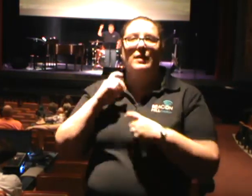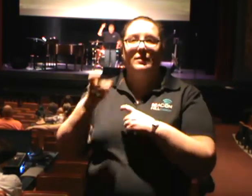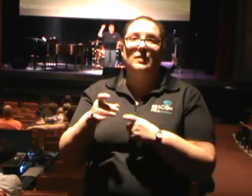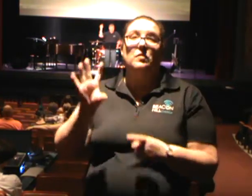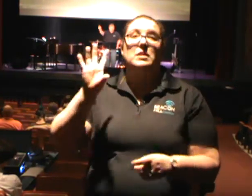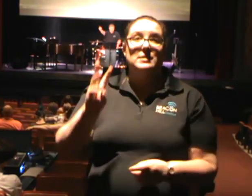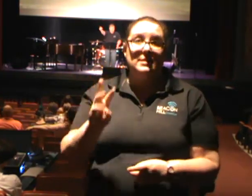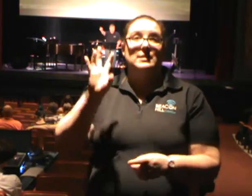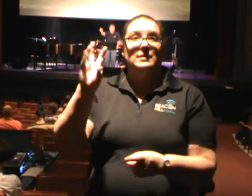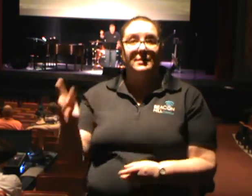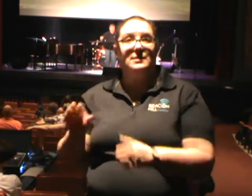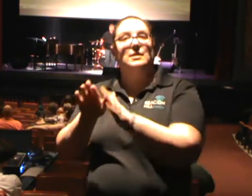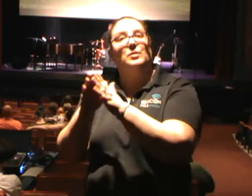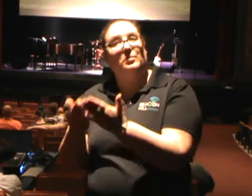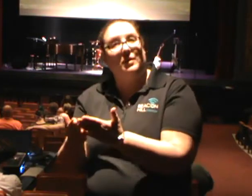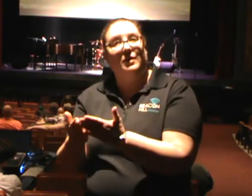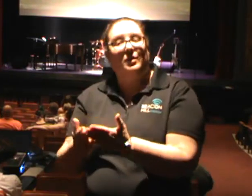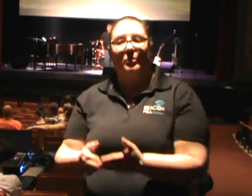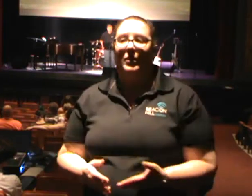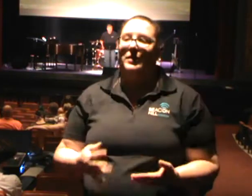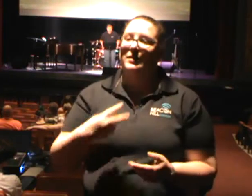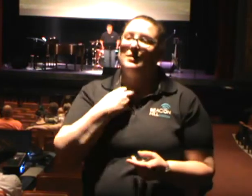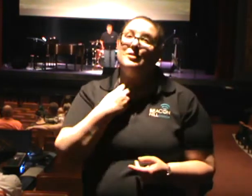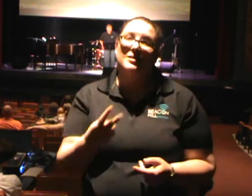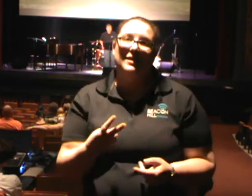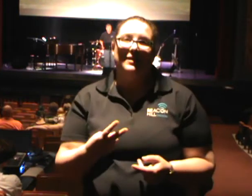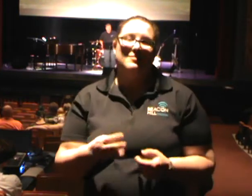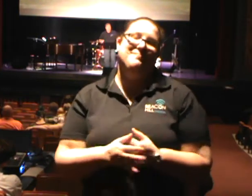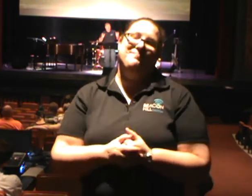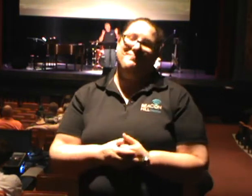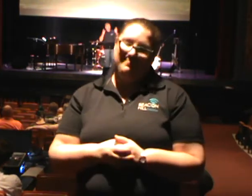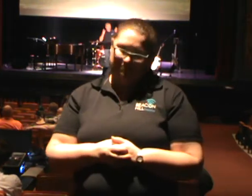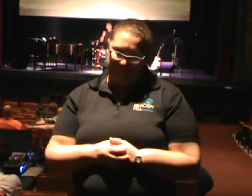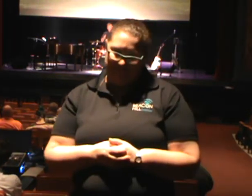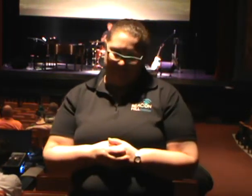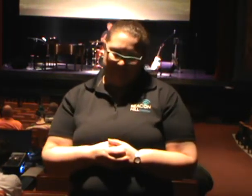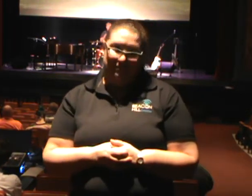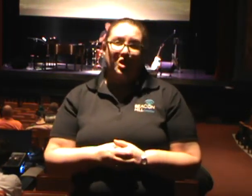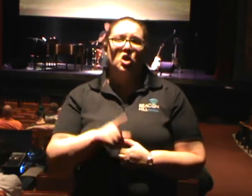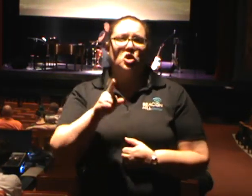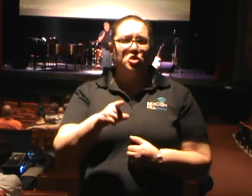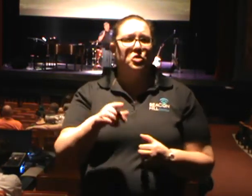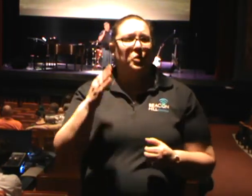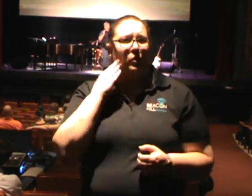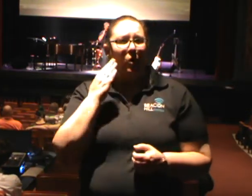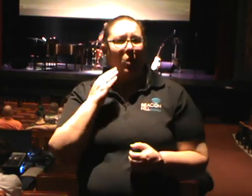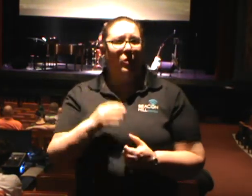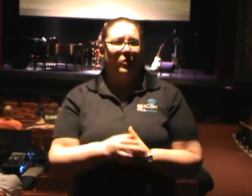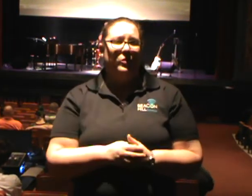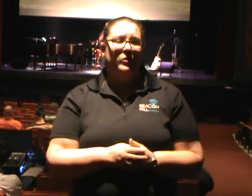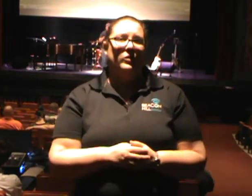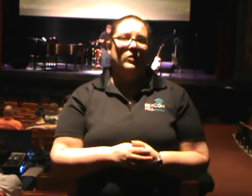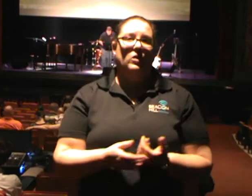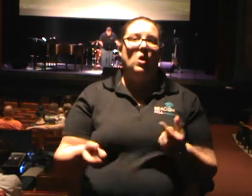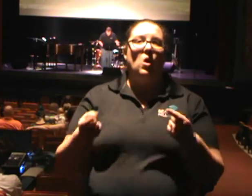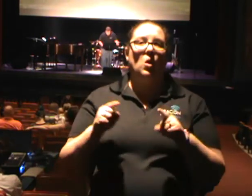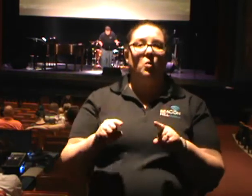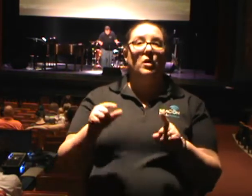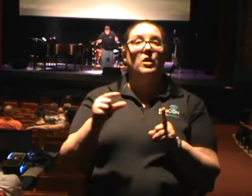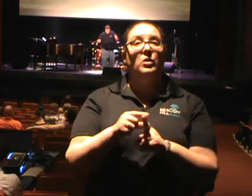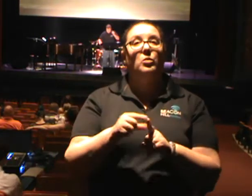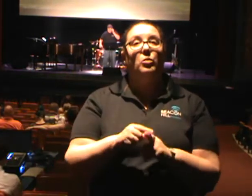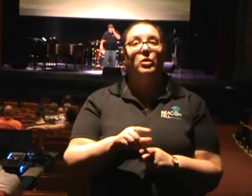books where He is speaking out loud. Do you get me this morning? Do you know when the Word